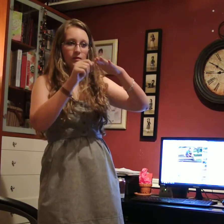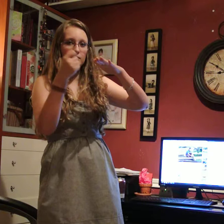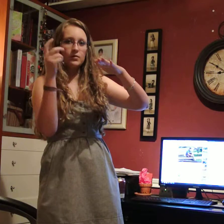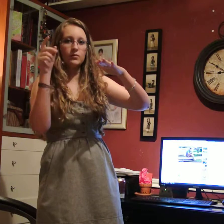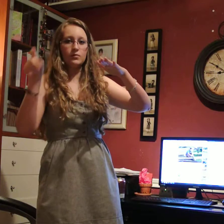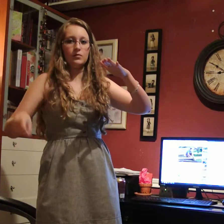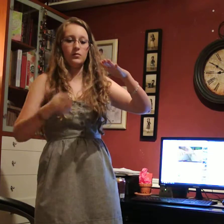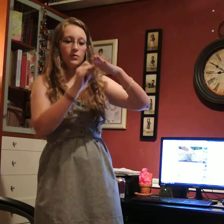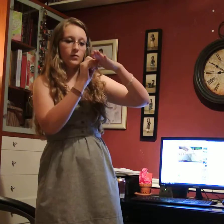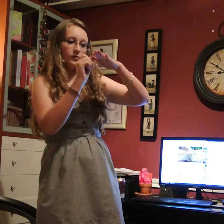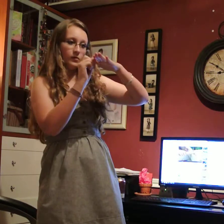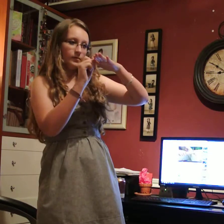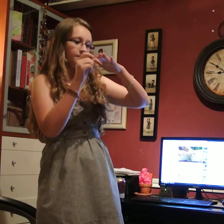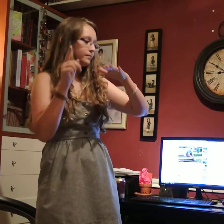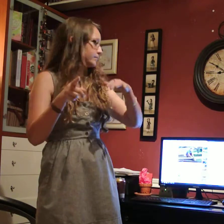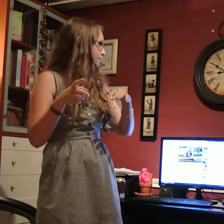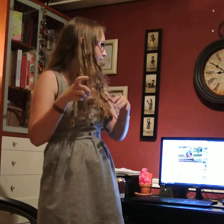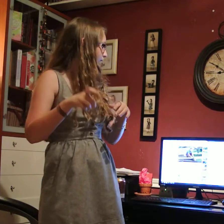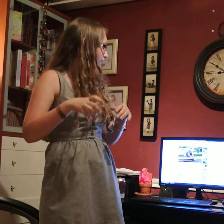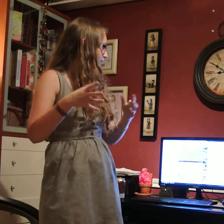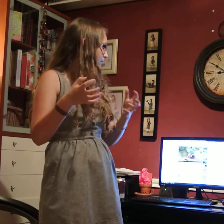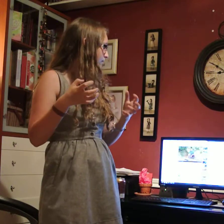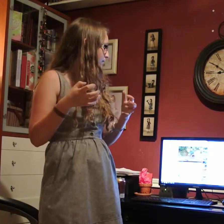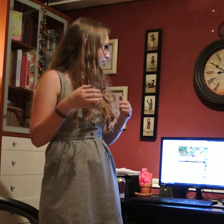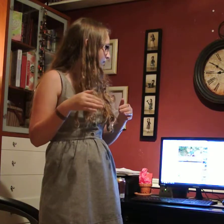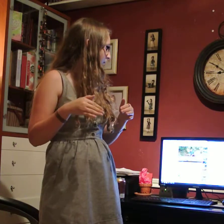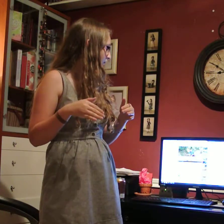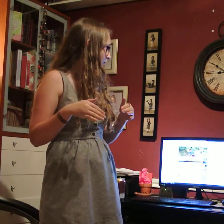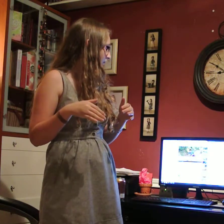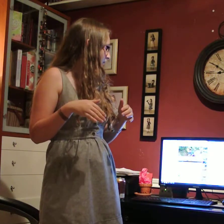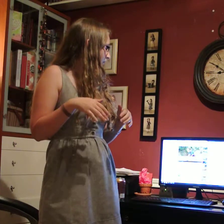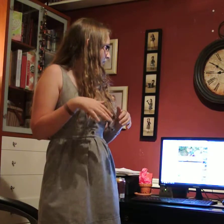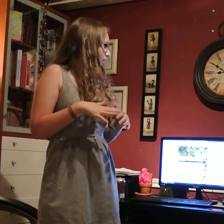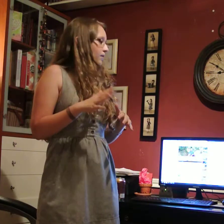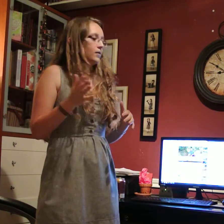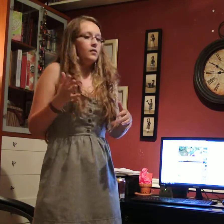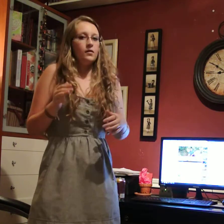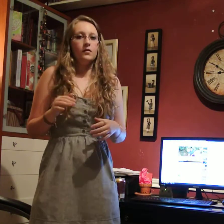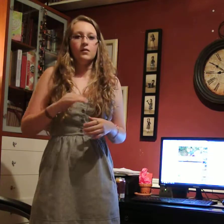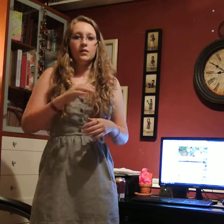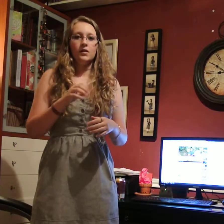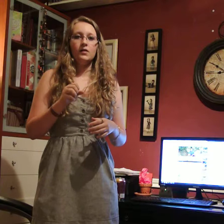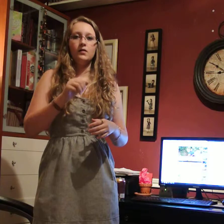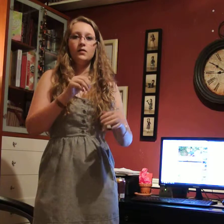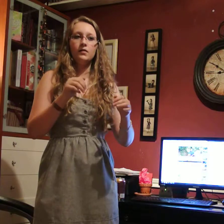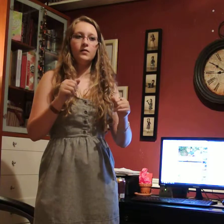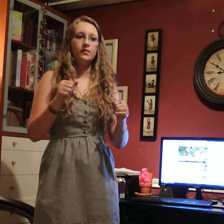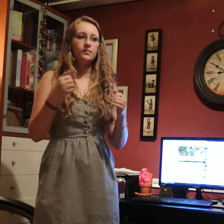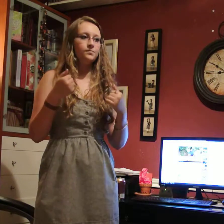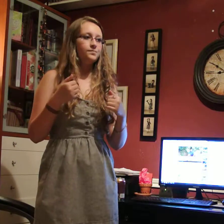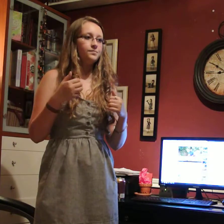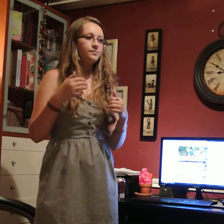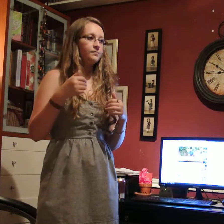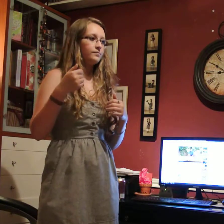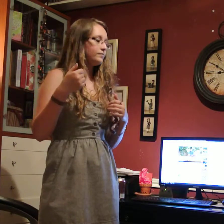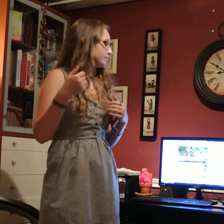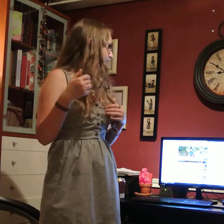20mm for our decking timber. Now, any deck that spans over 1.8 metres will require a bearer. Ours